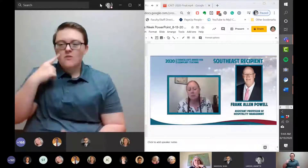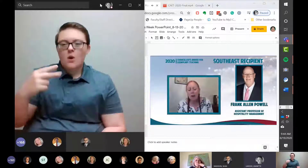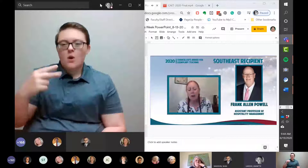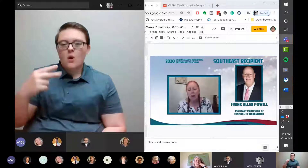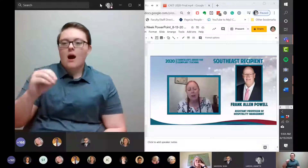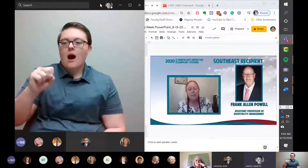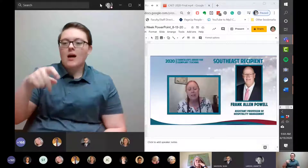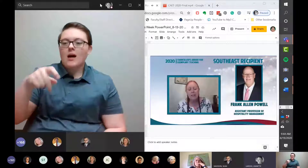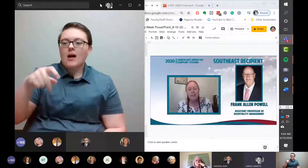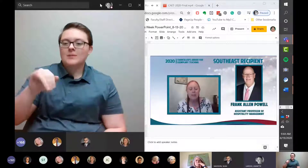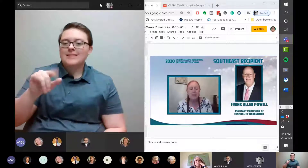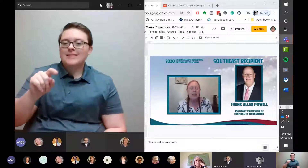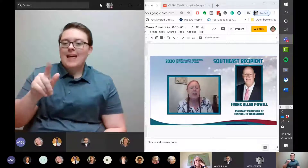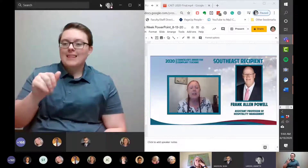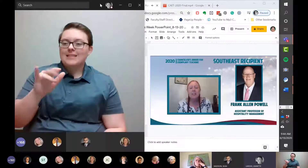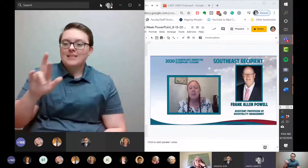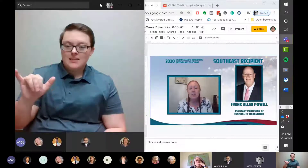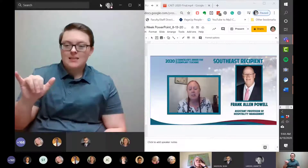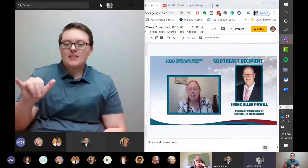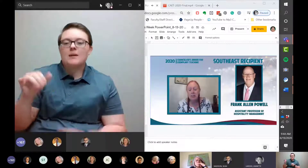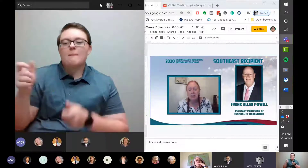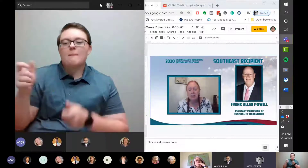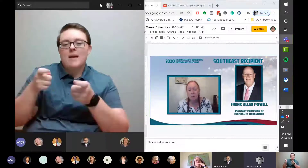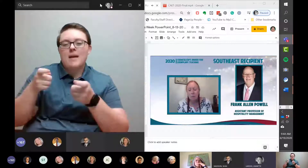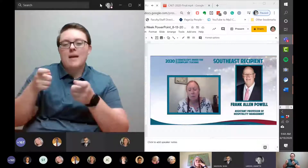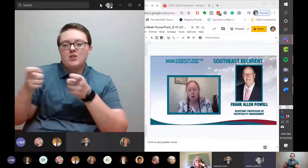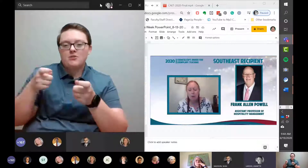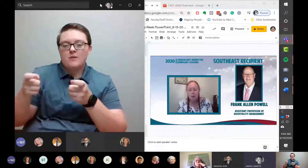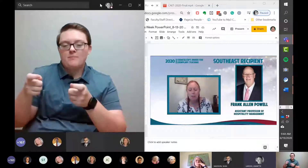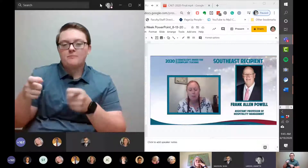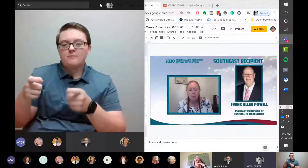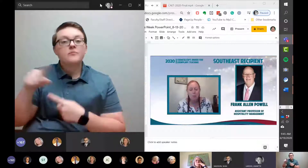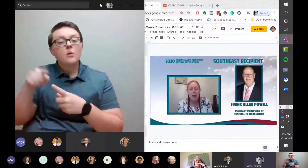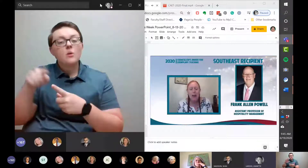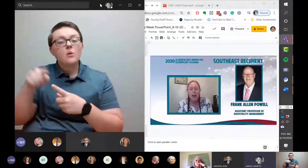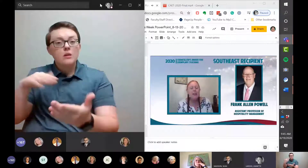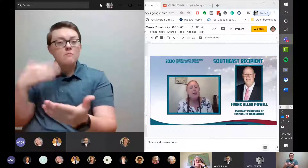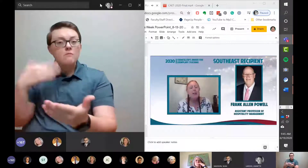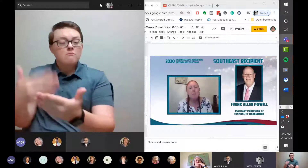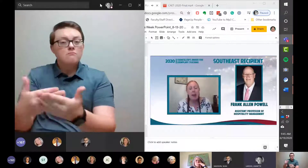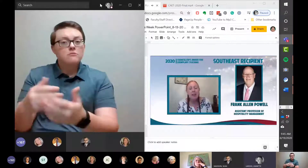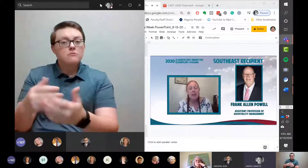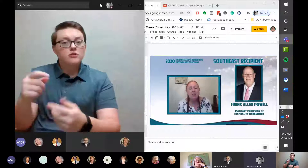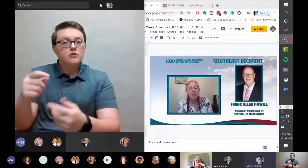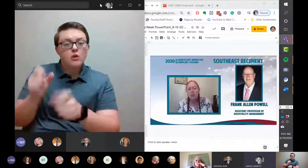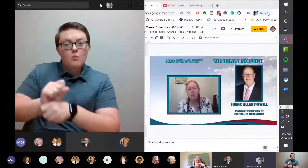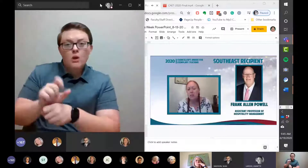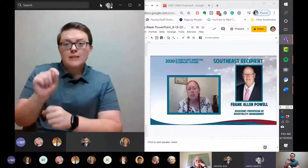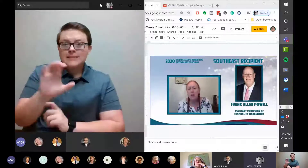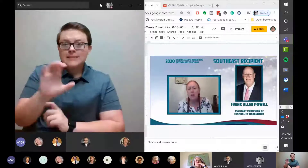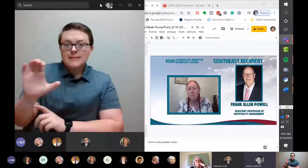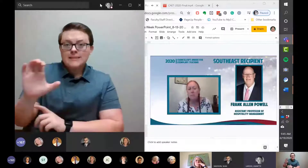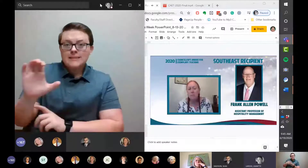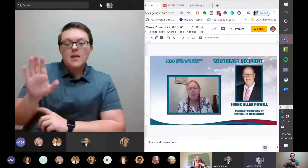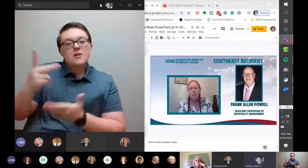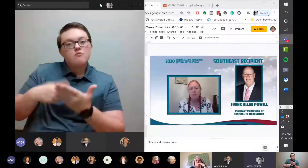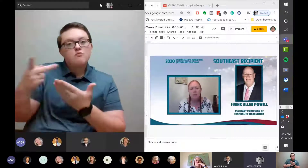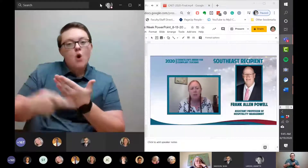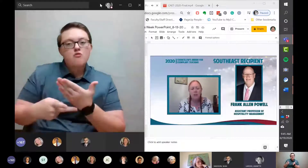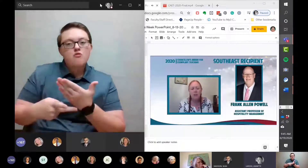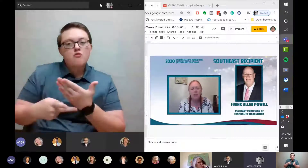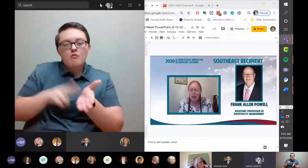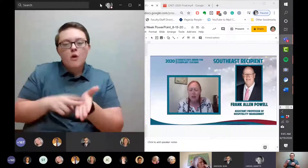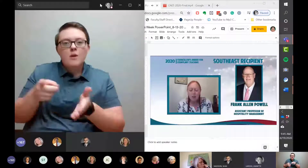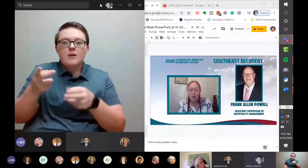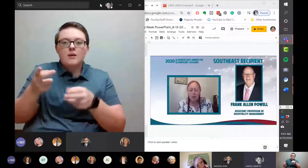Alan's arrival at TCC, he has increased his program's enrollment, and in the past 2 years, it's up by